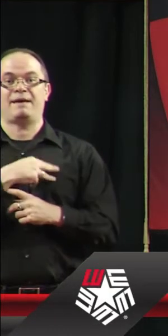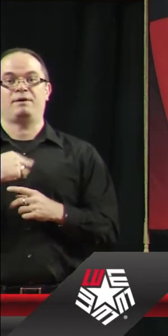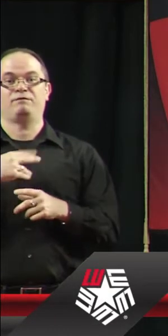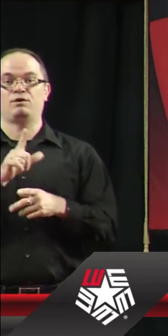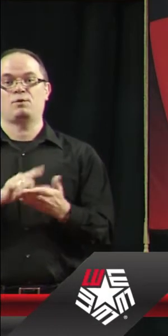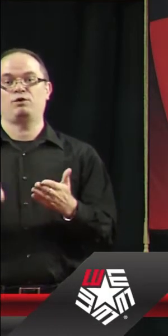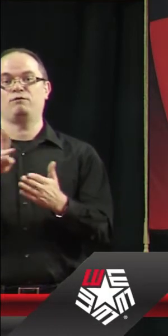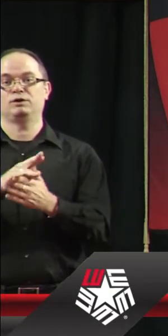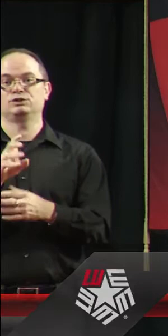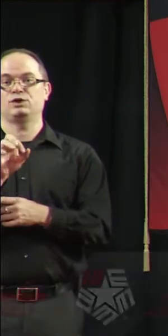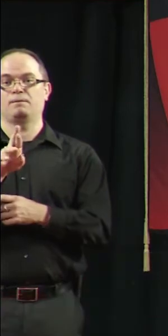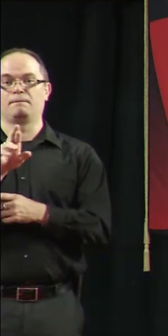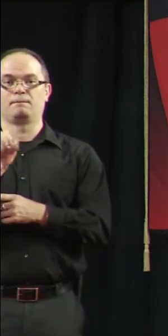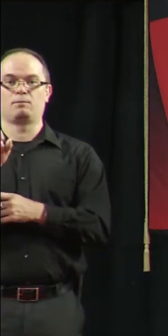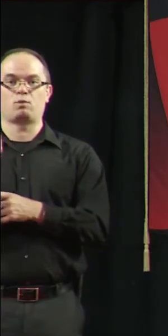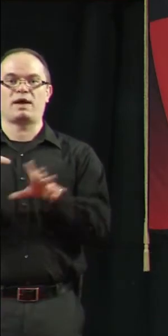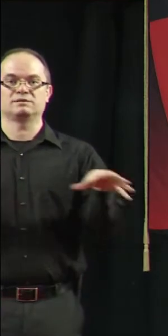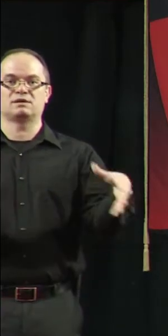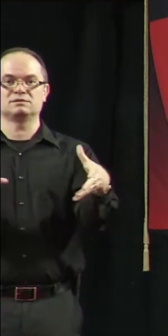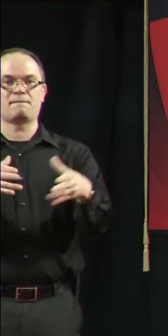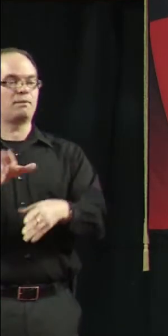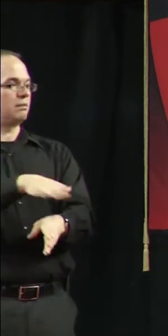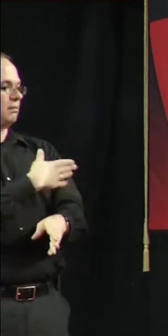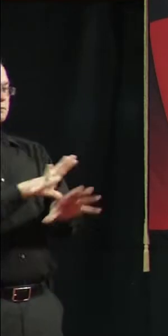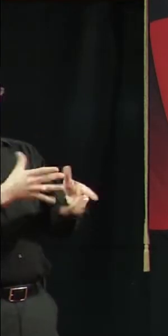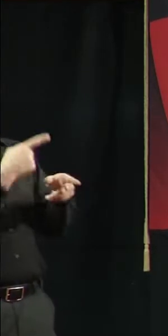Lamar University Brass Ensemble.